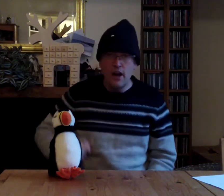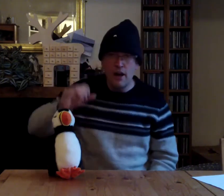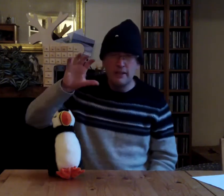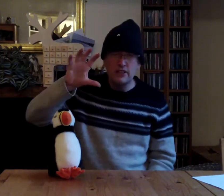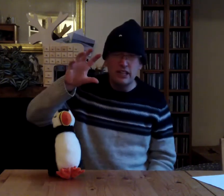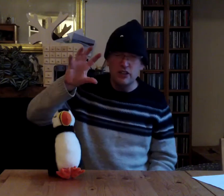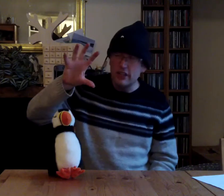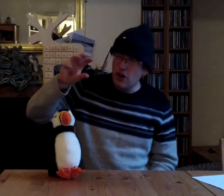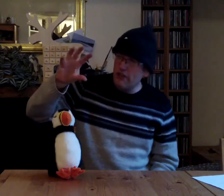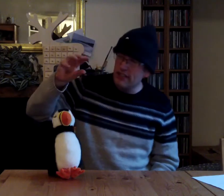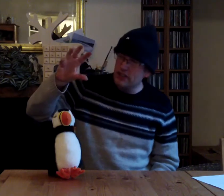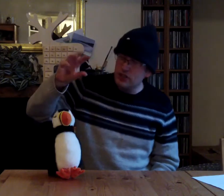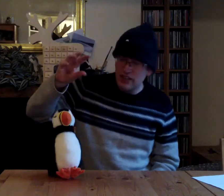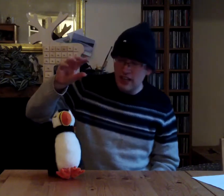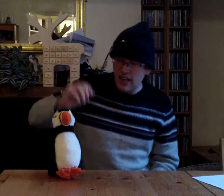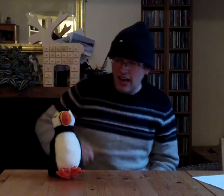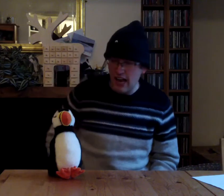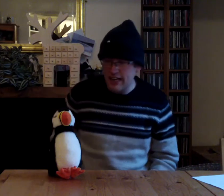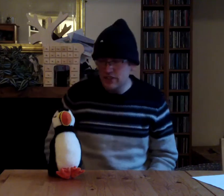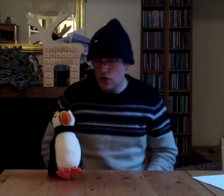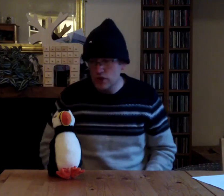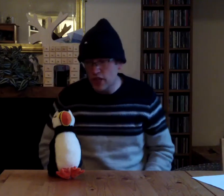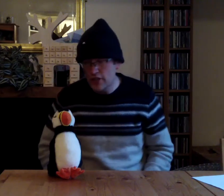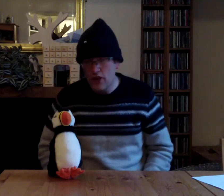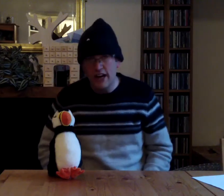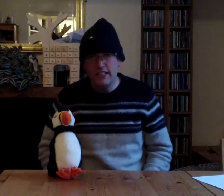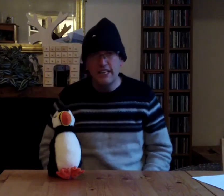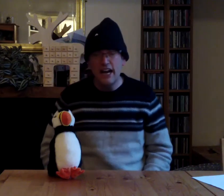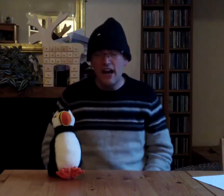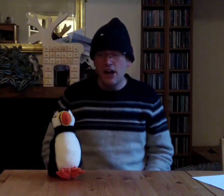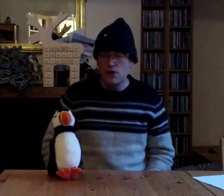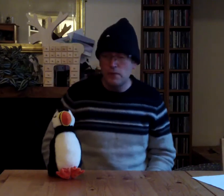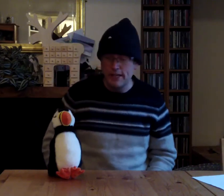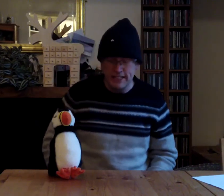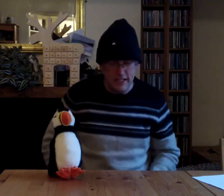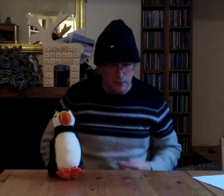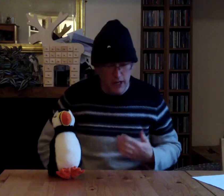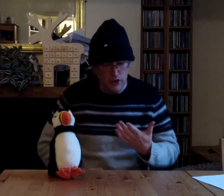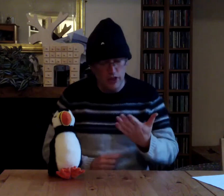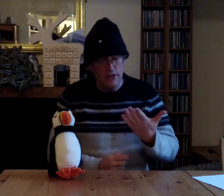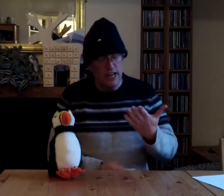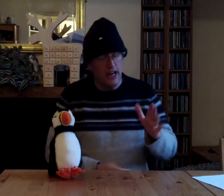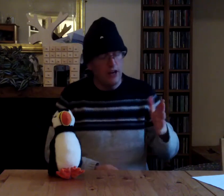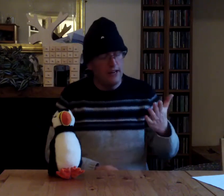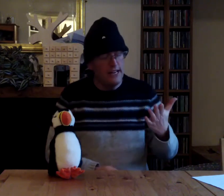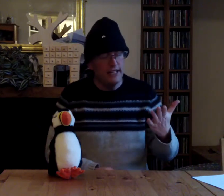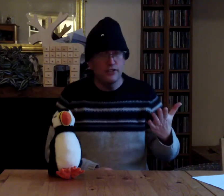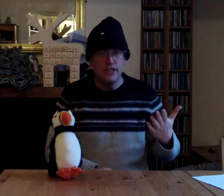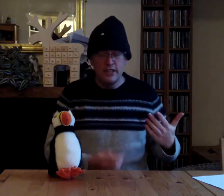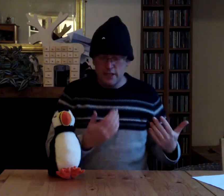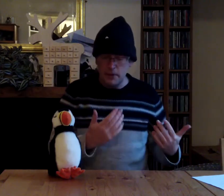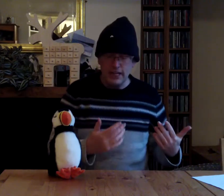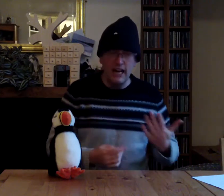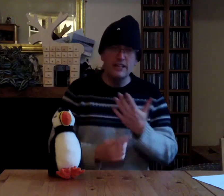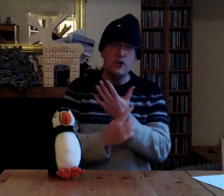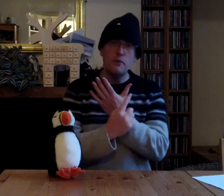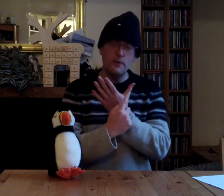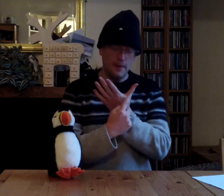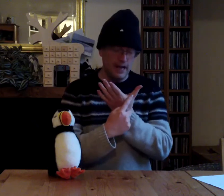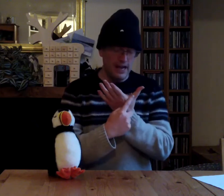because that's like an orange, and he's also got a yellow beak as well. So yellow is, you put your hand up and